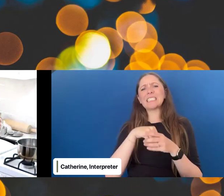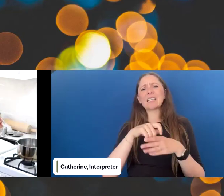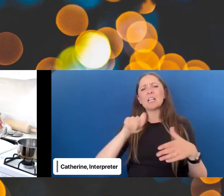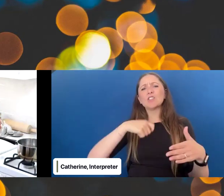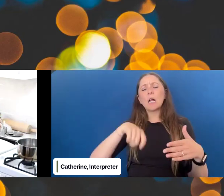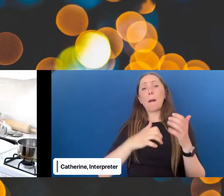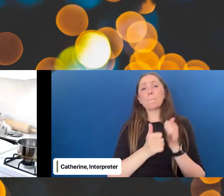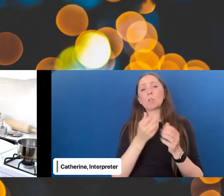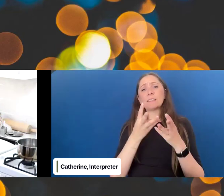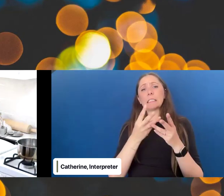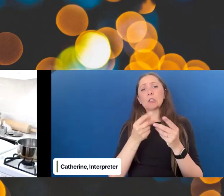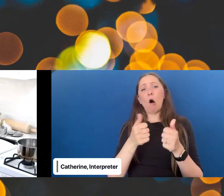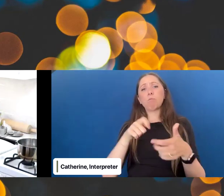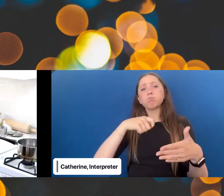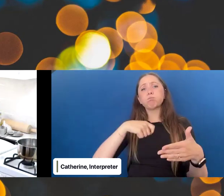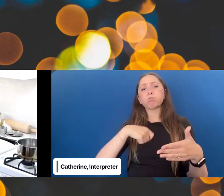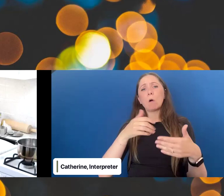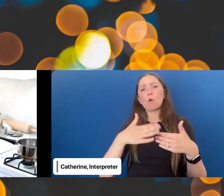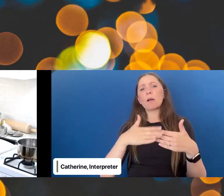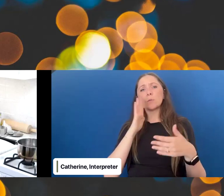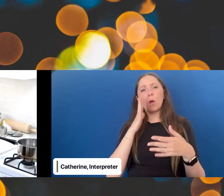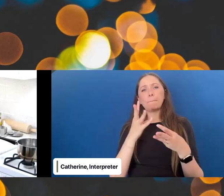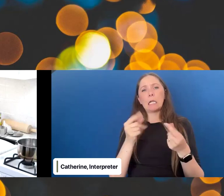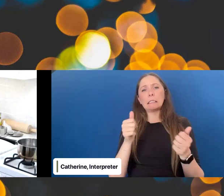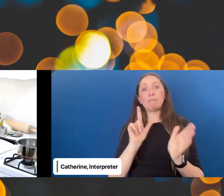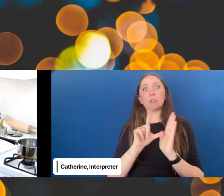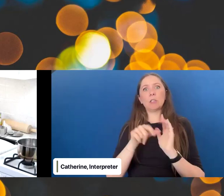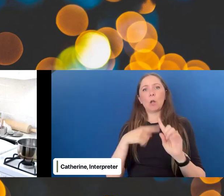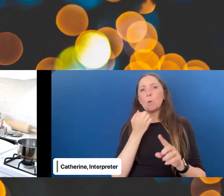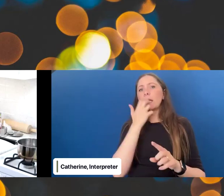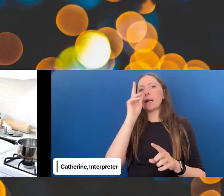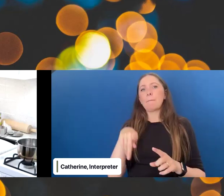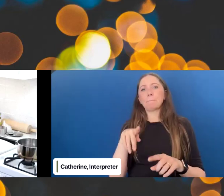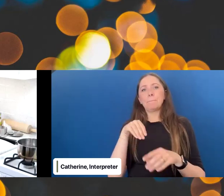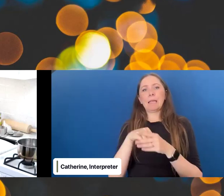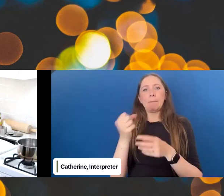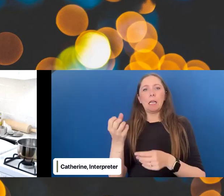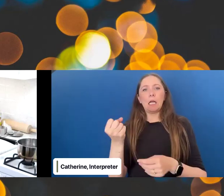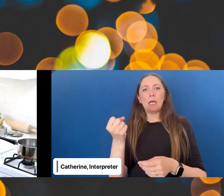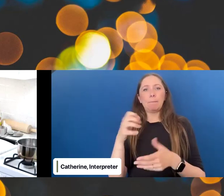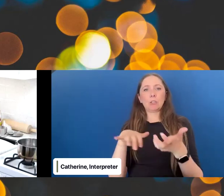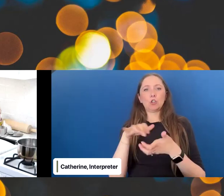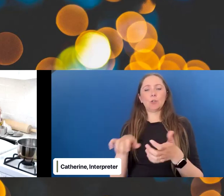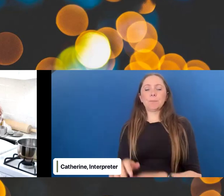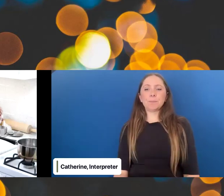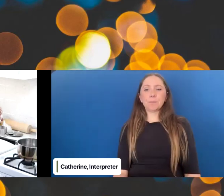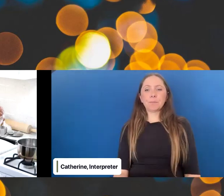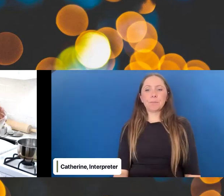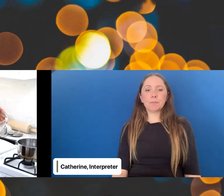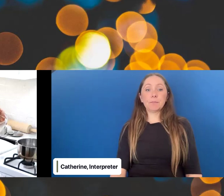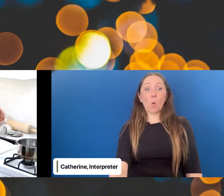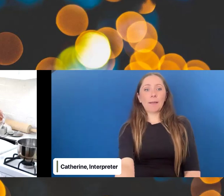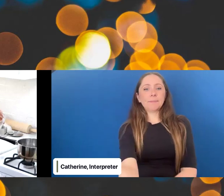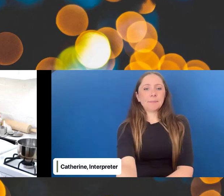long as most of it is dissolved, the rest will melt once you heat it up in the milk mixture. Okay.